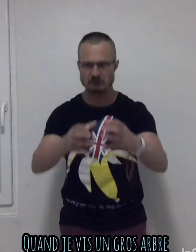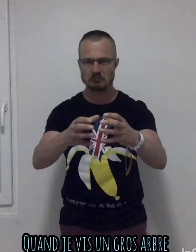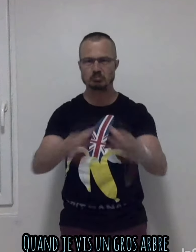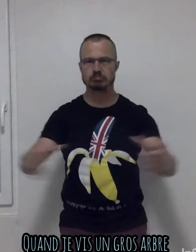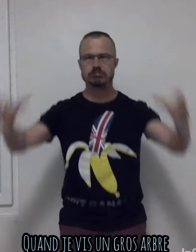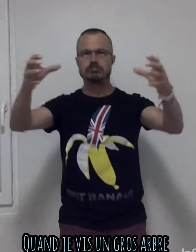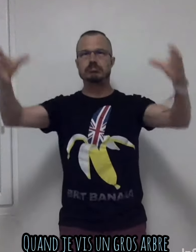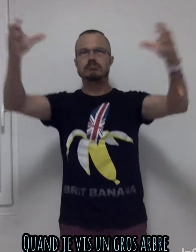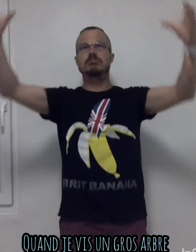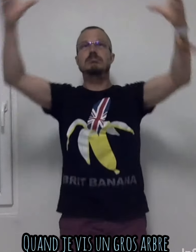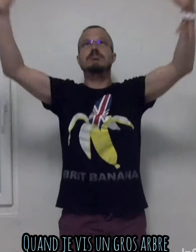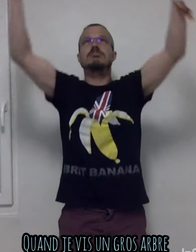want.